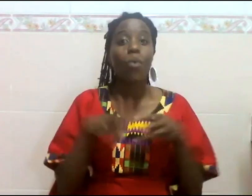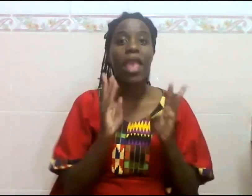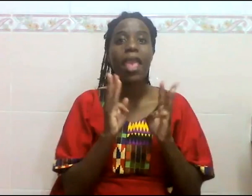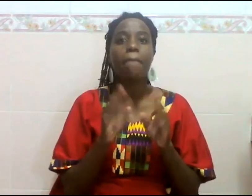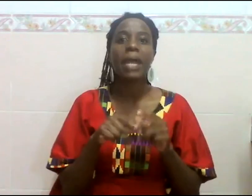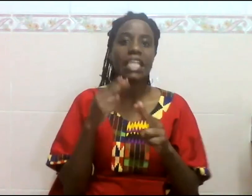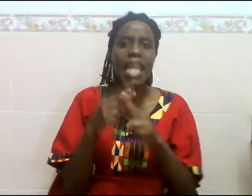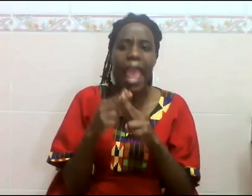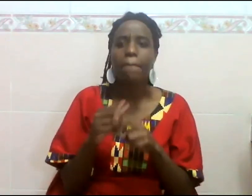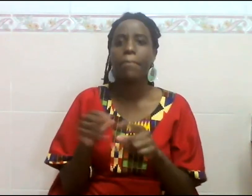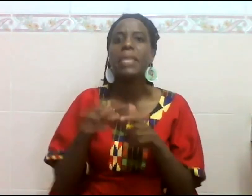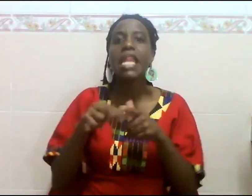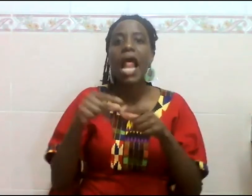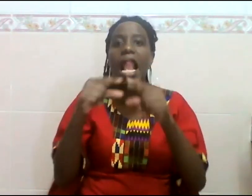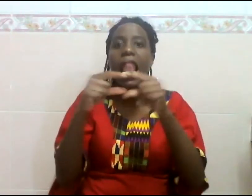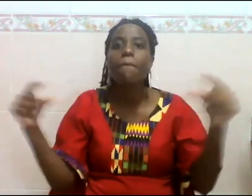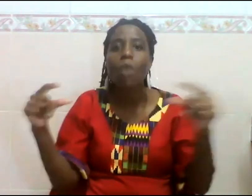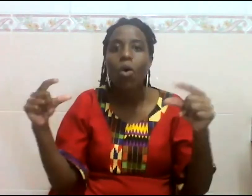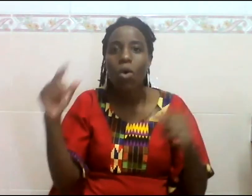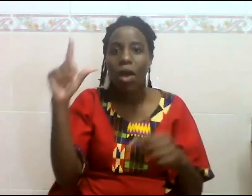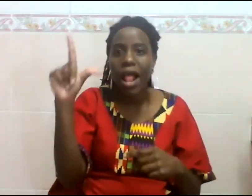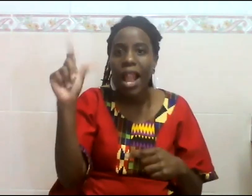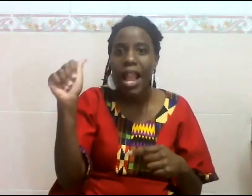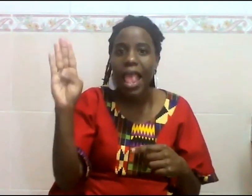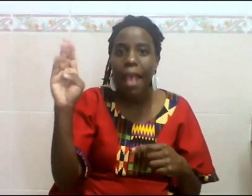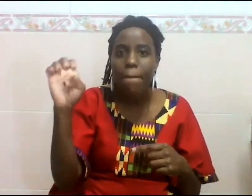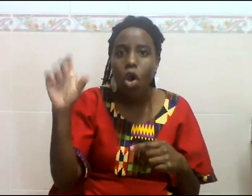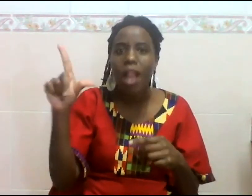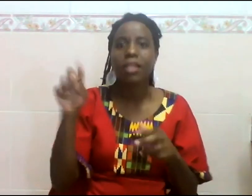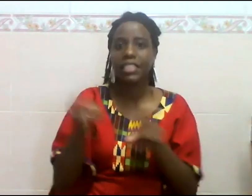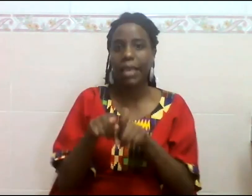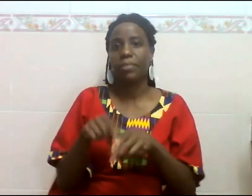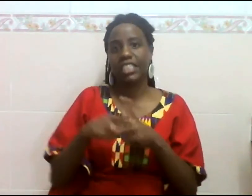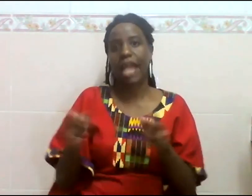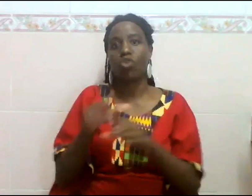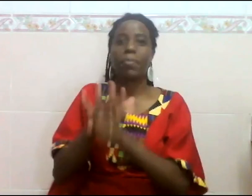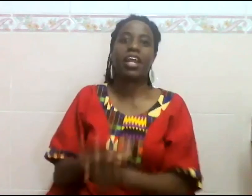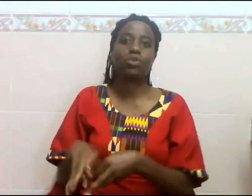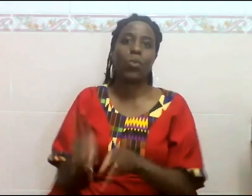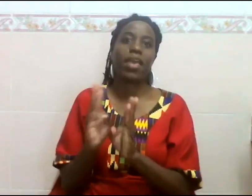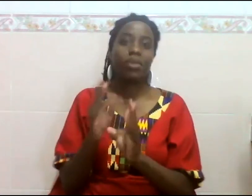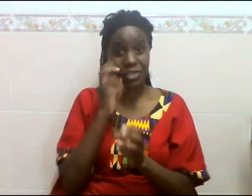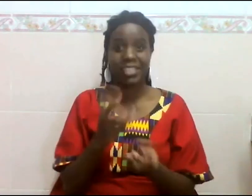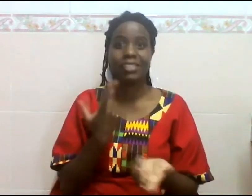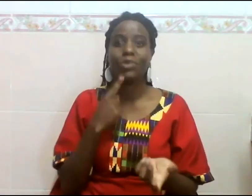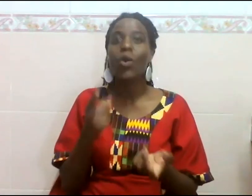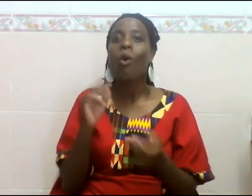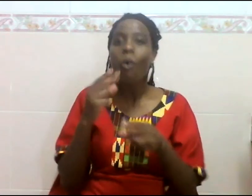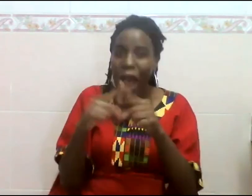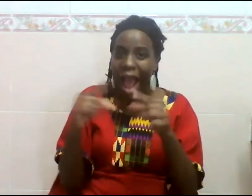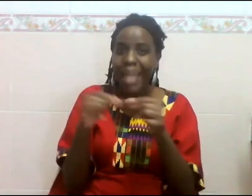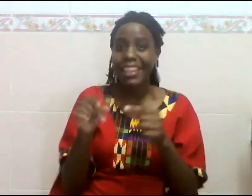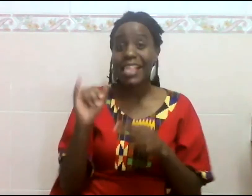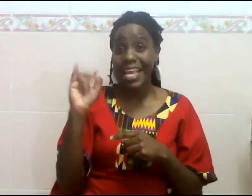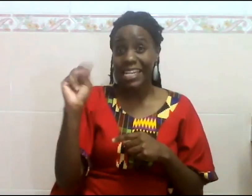something. And then you even lose the language for talking about things. So I think that